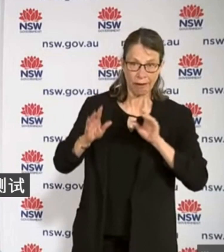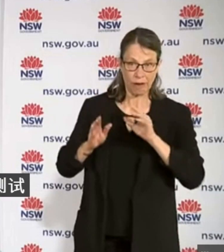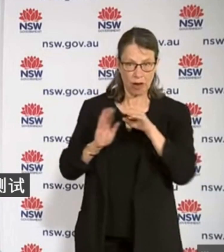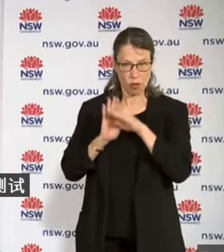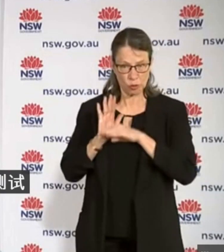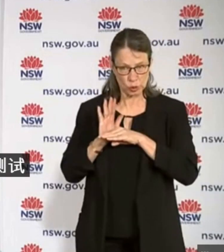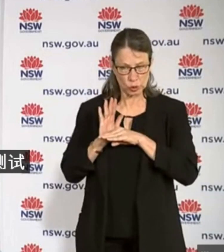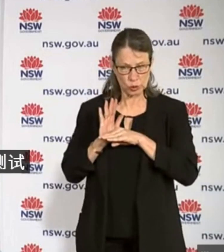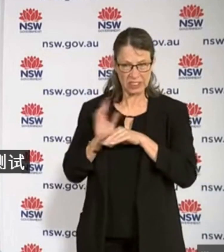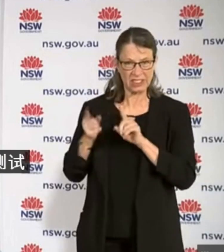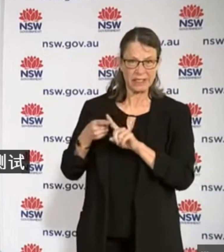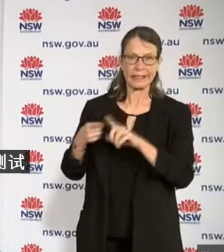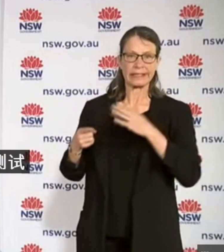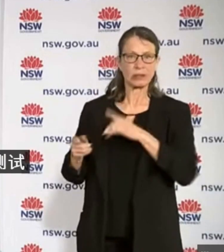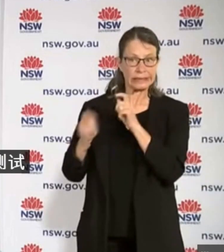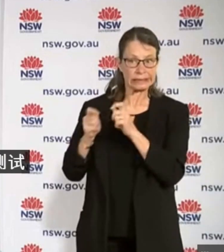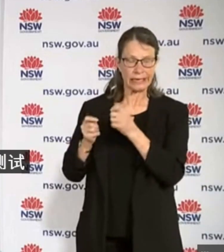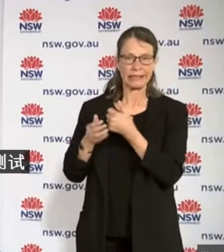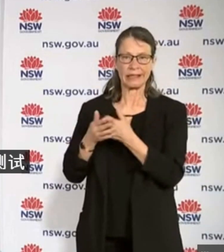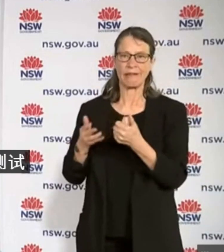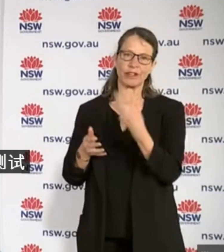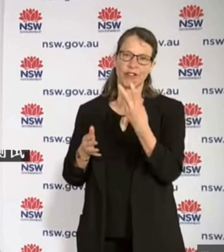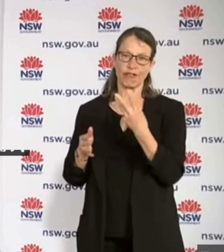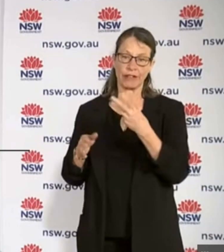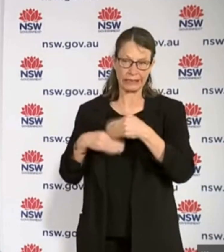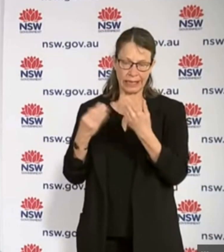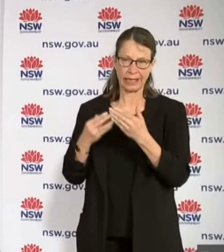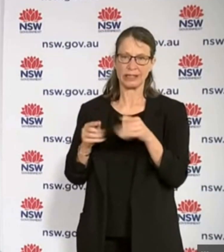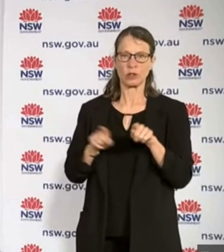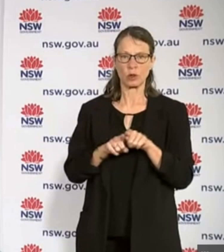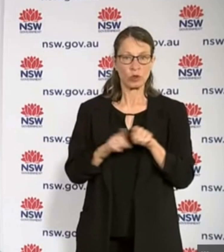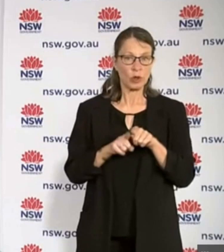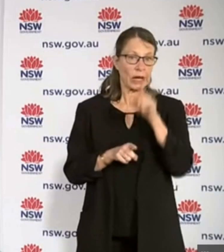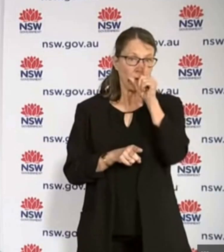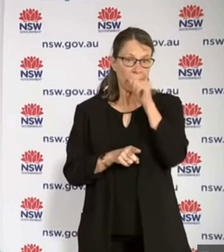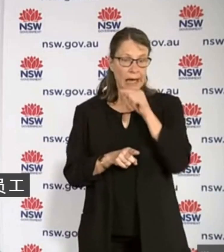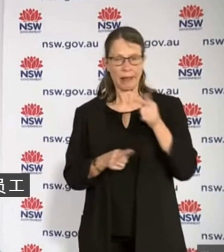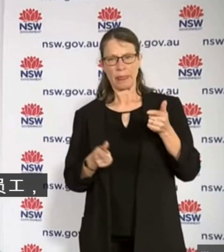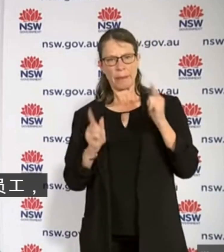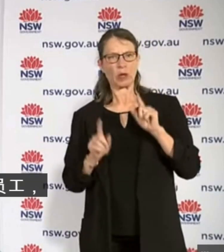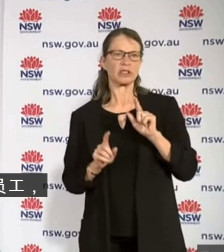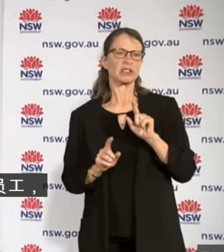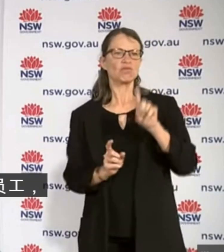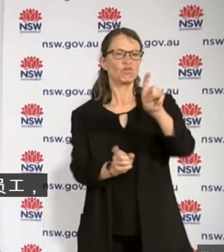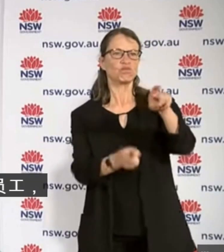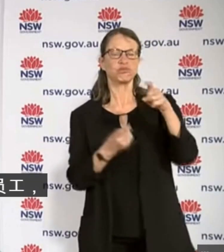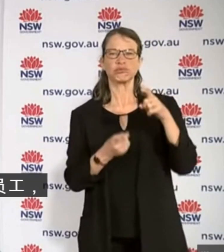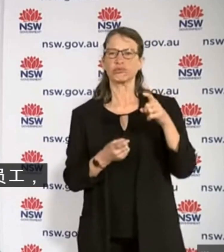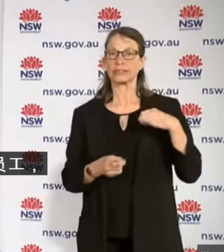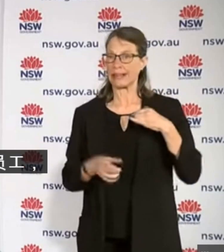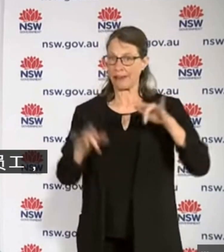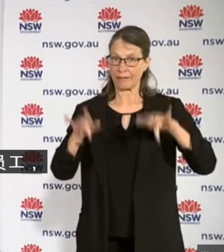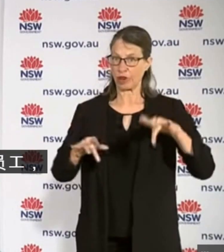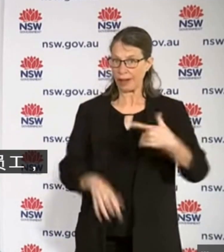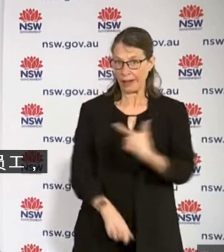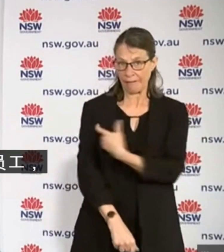3 days? And a quick one as well, should employers be able to employ unvaccinated staff? So